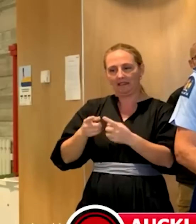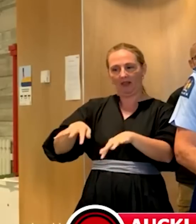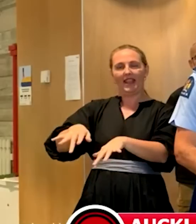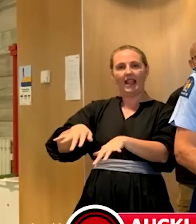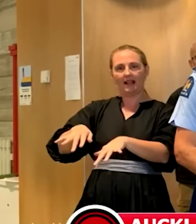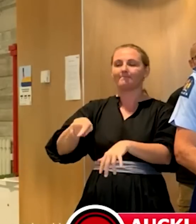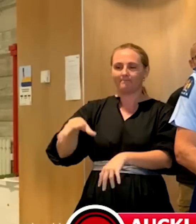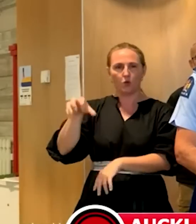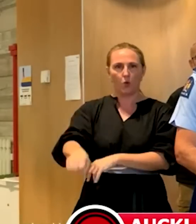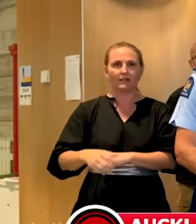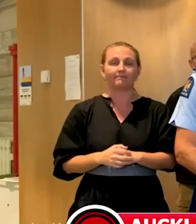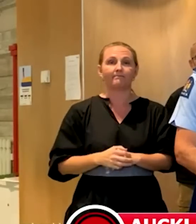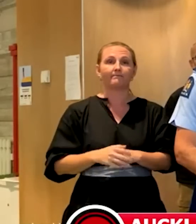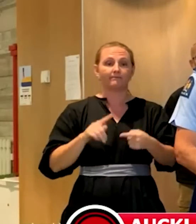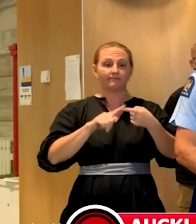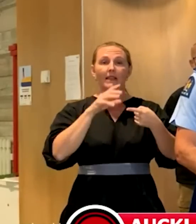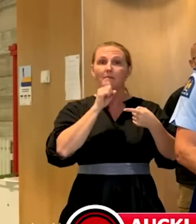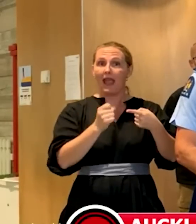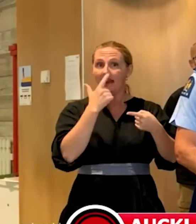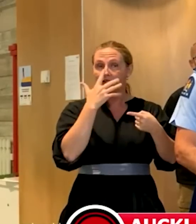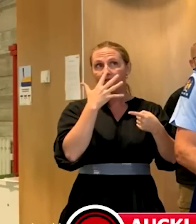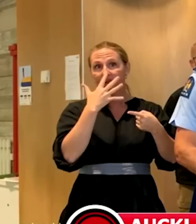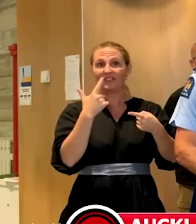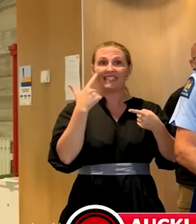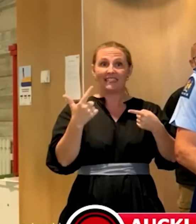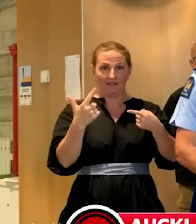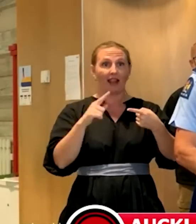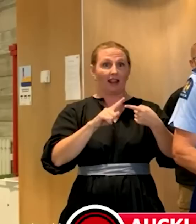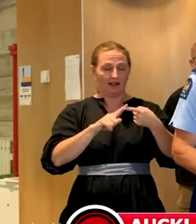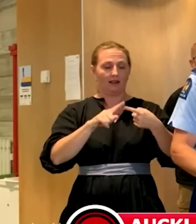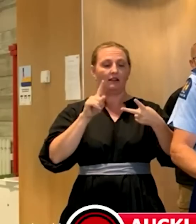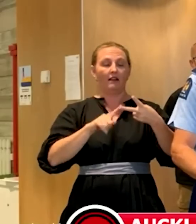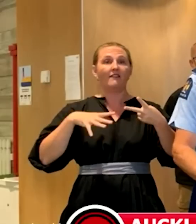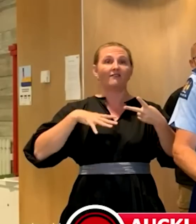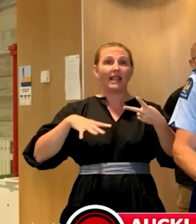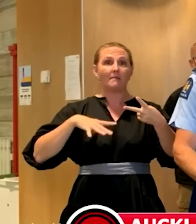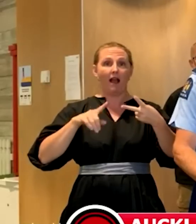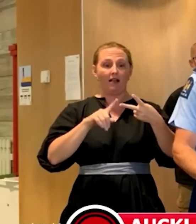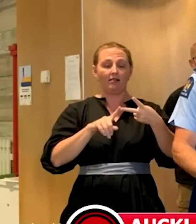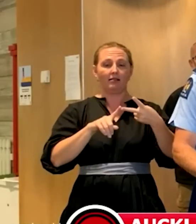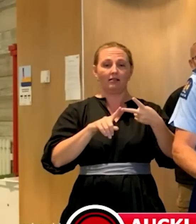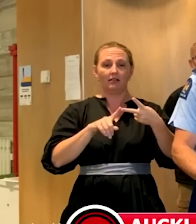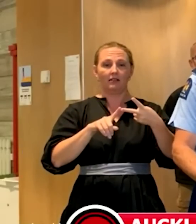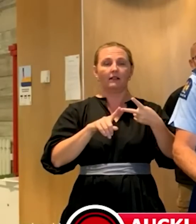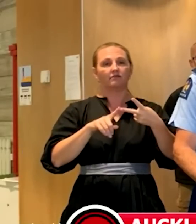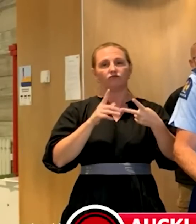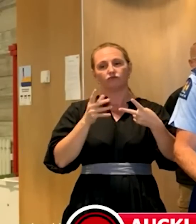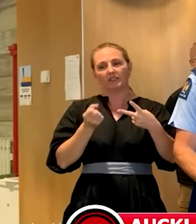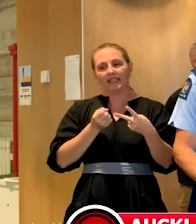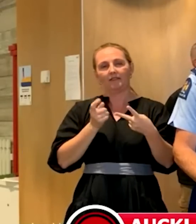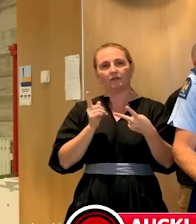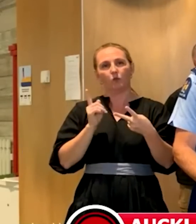burgled. A 57-year-old male is appearing in court as a result of that, and a female has received a formal